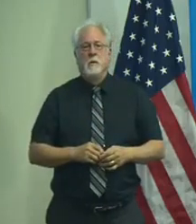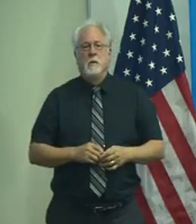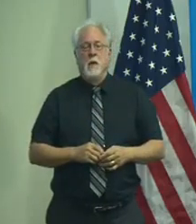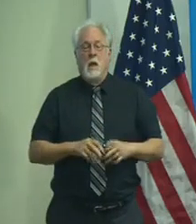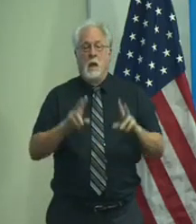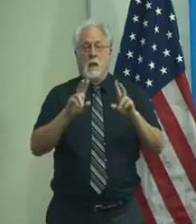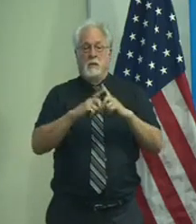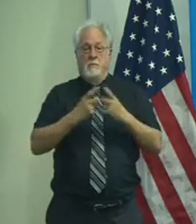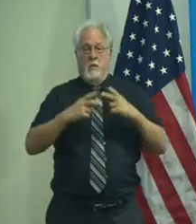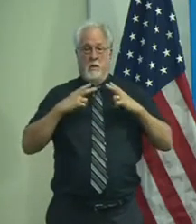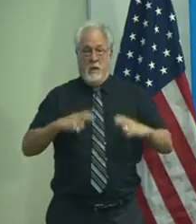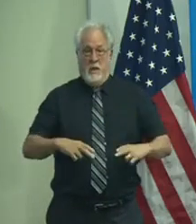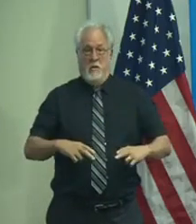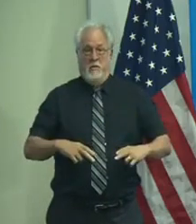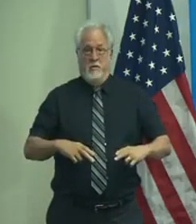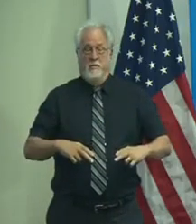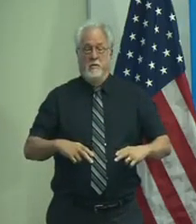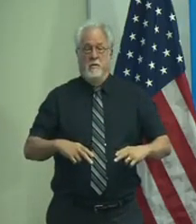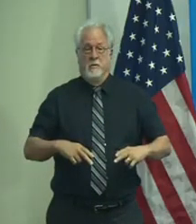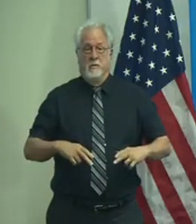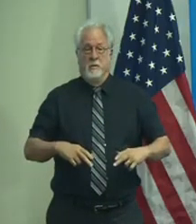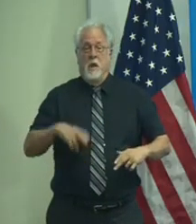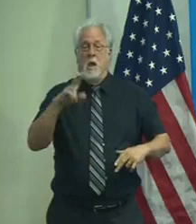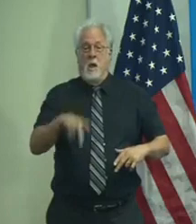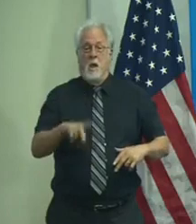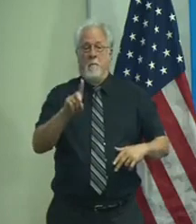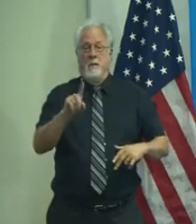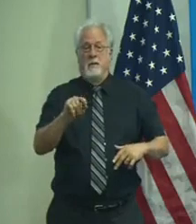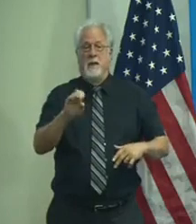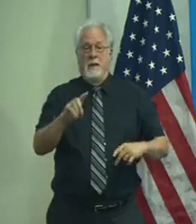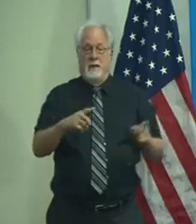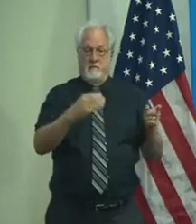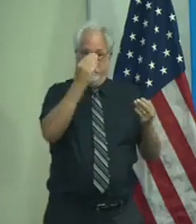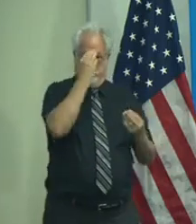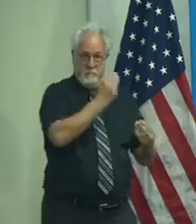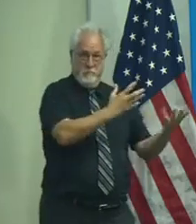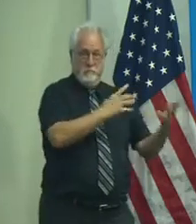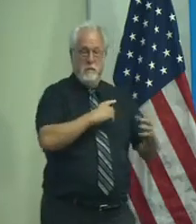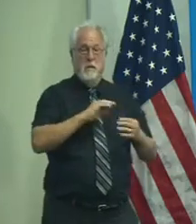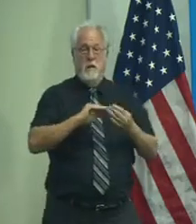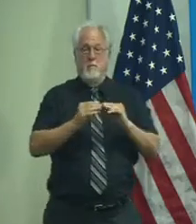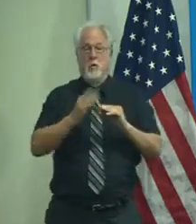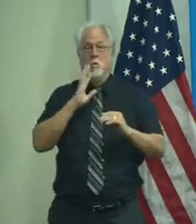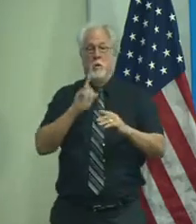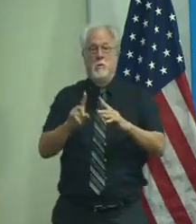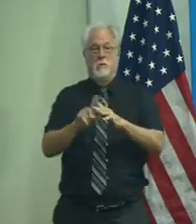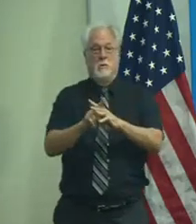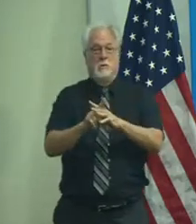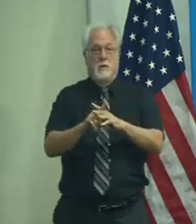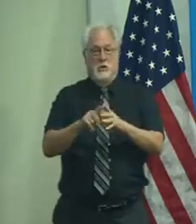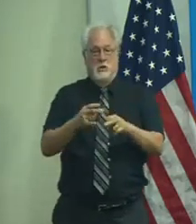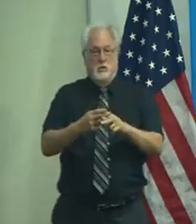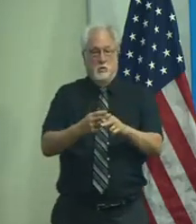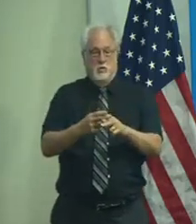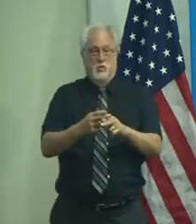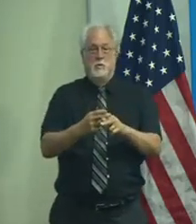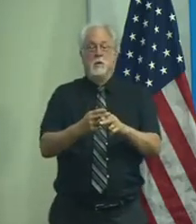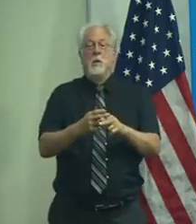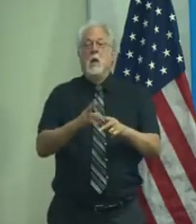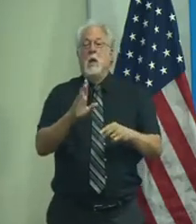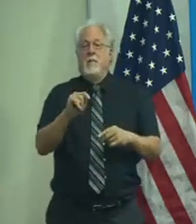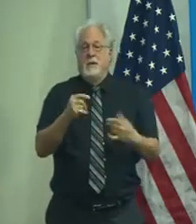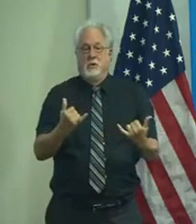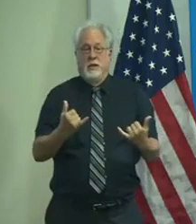The Department of Health has updated me on its numbers that will come out shortly.